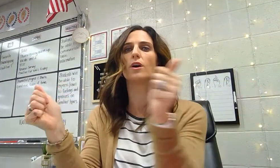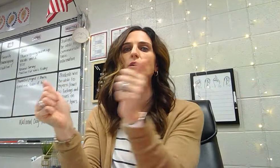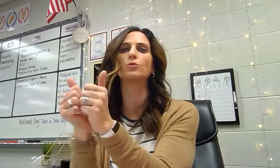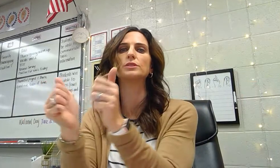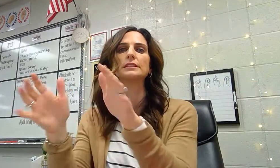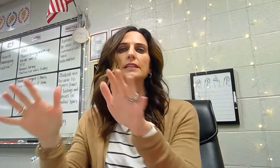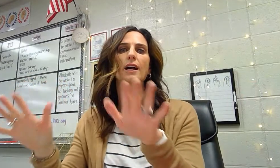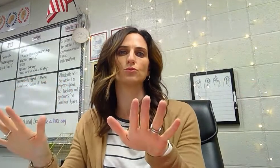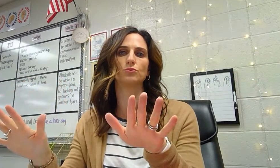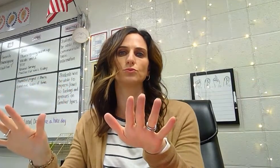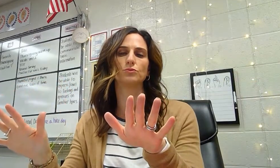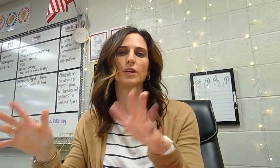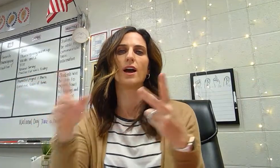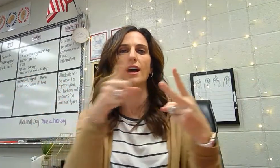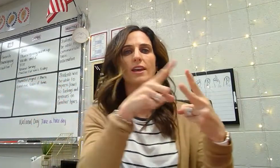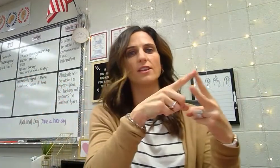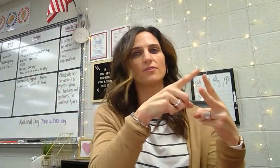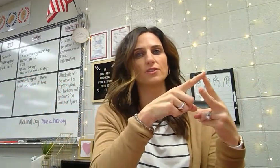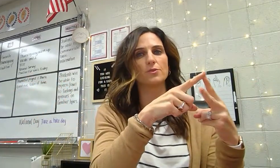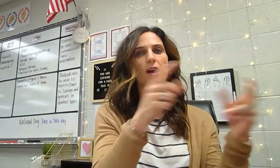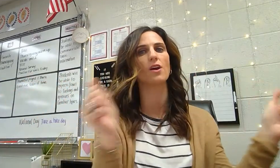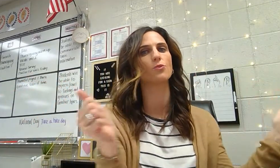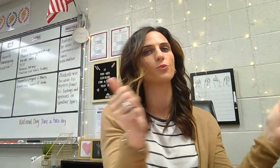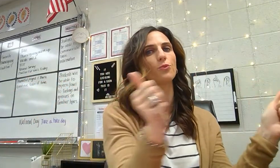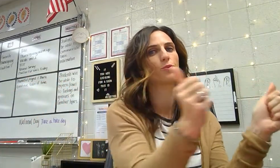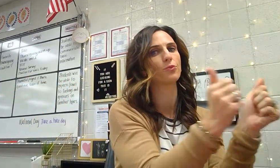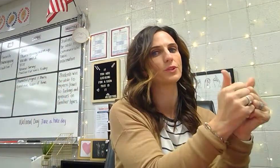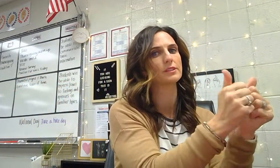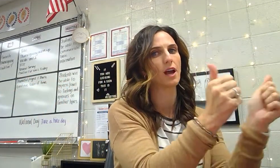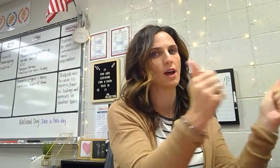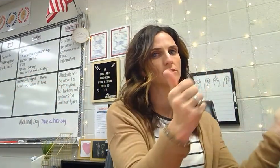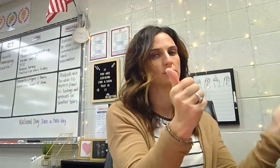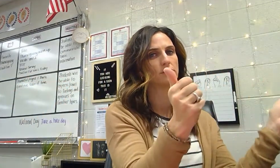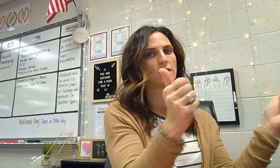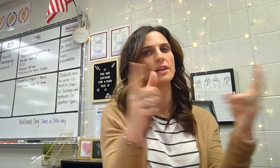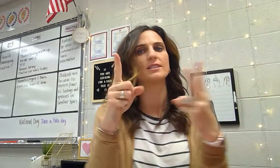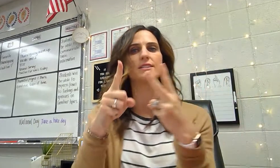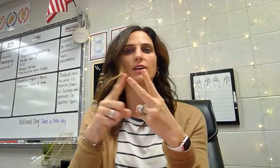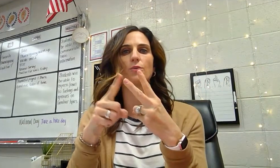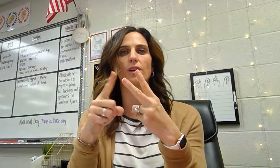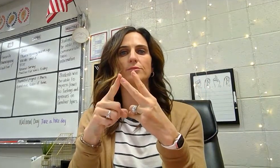Or, again, first way, second way.